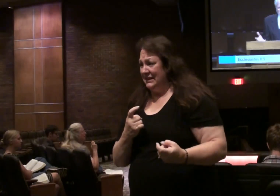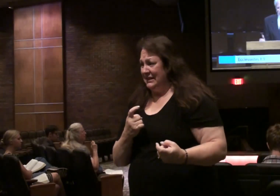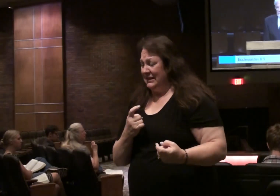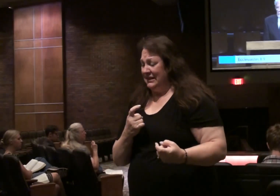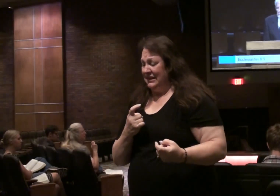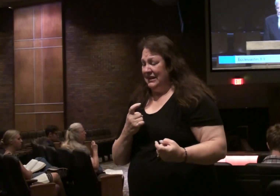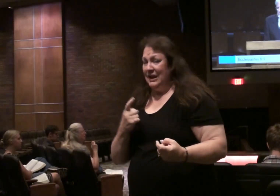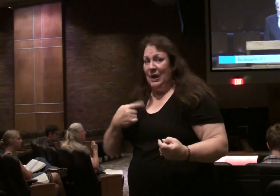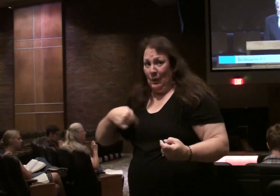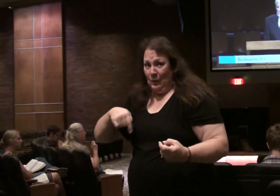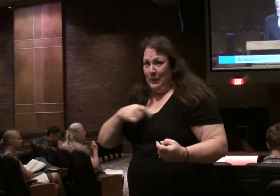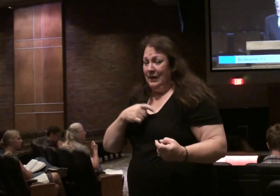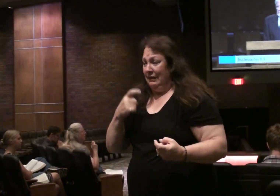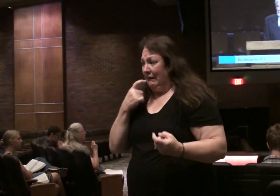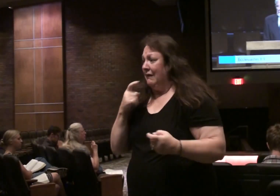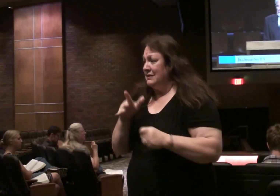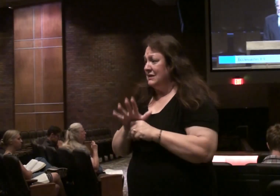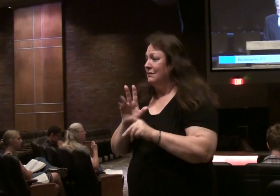dominated by sinful people,